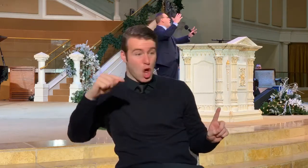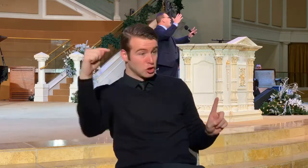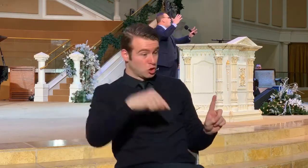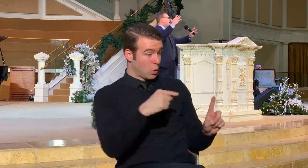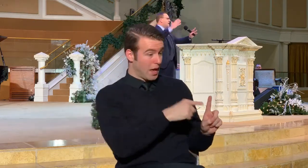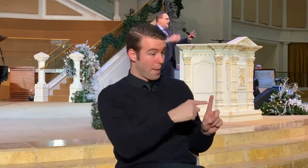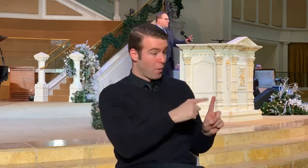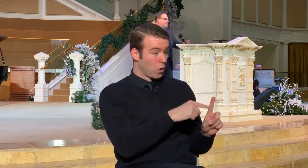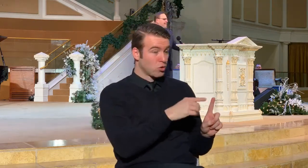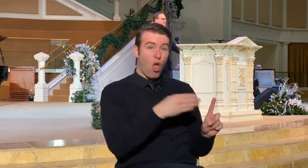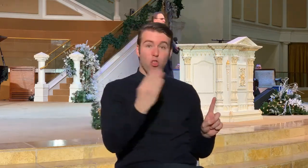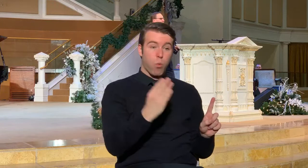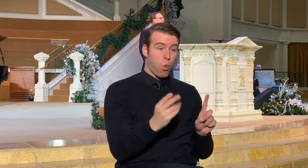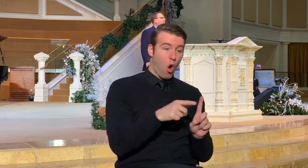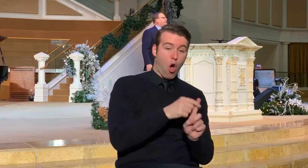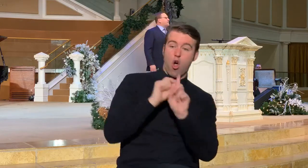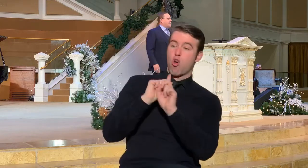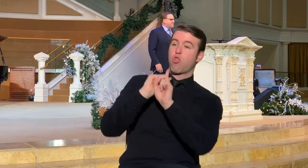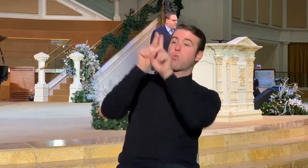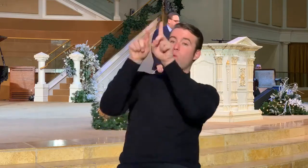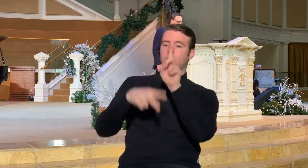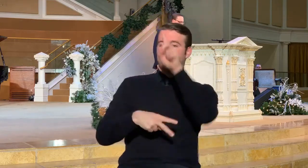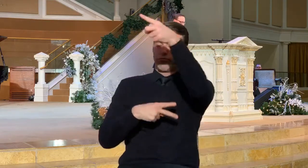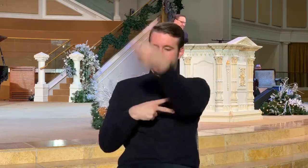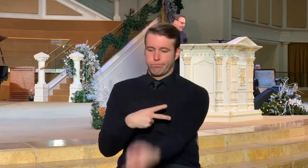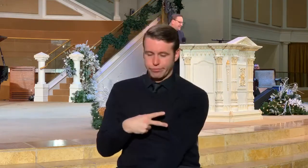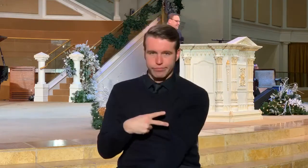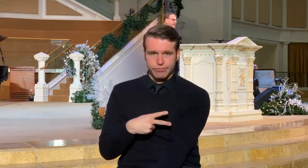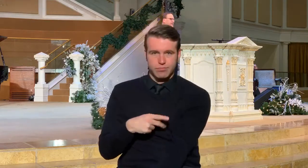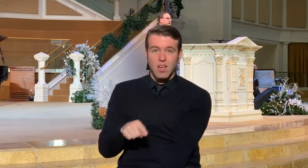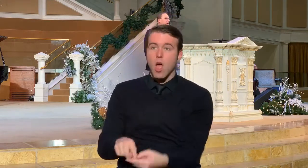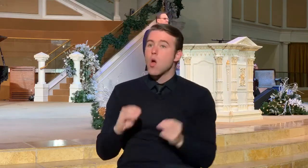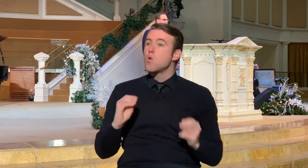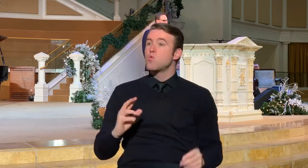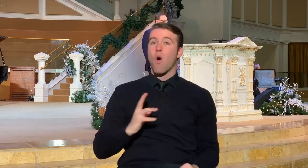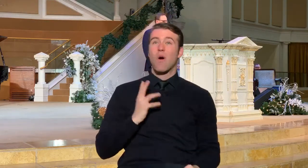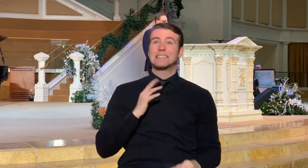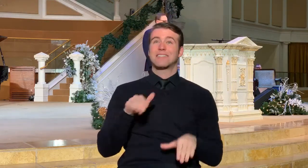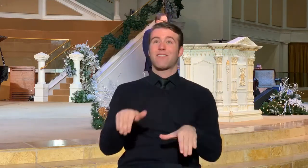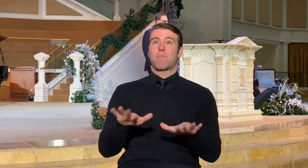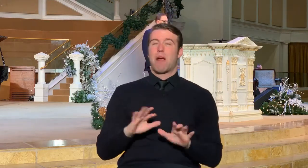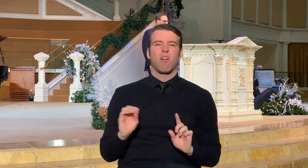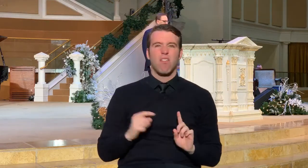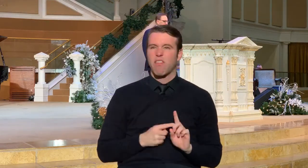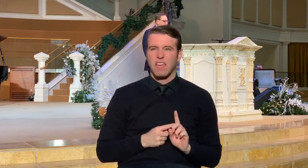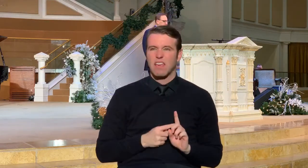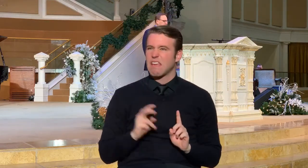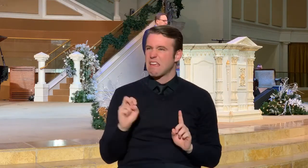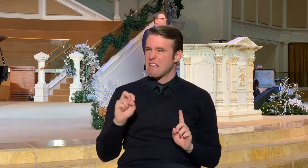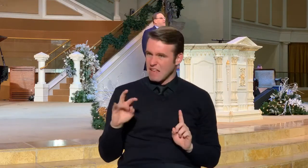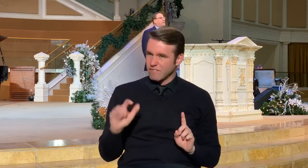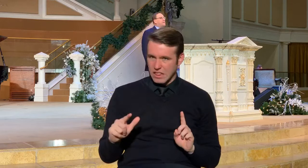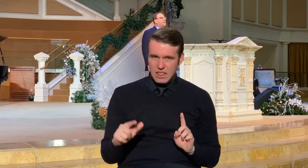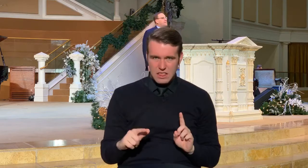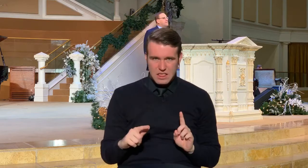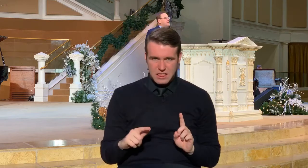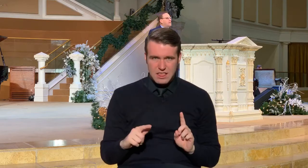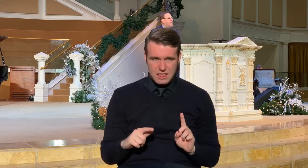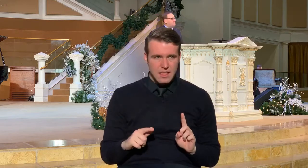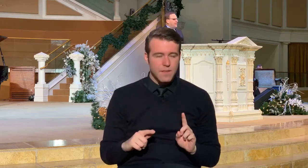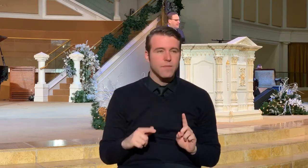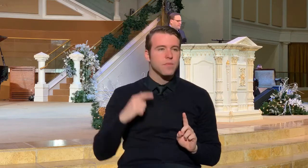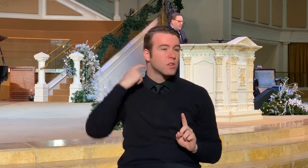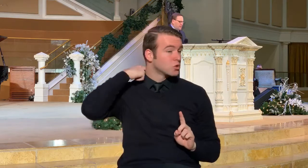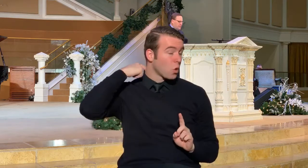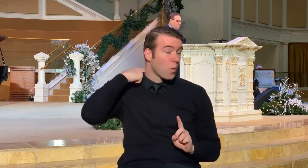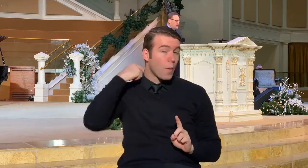over the wall. He would never experience even the dignity of burial. Mother